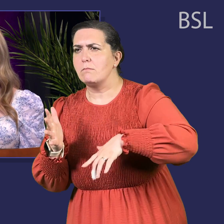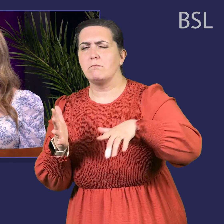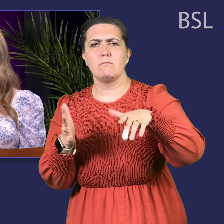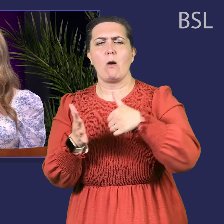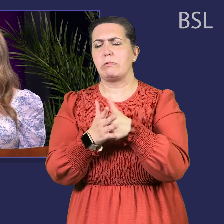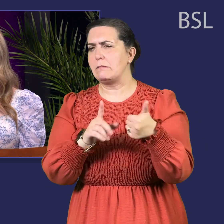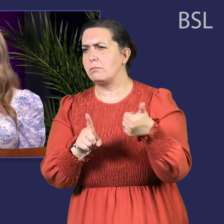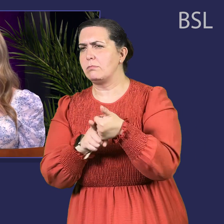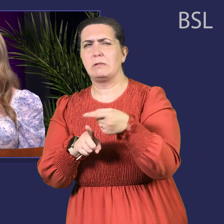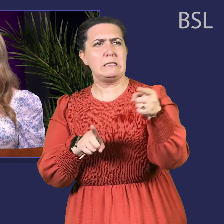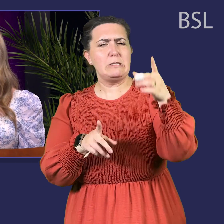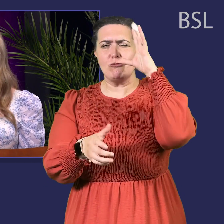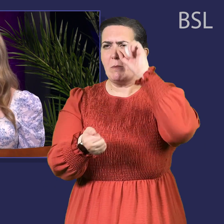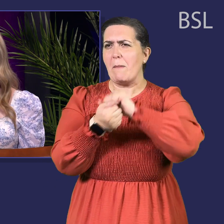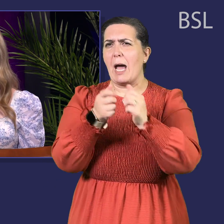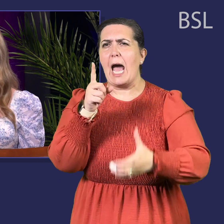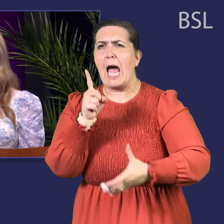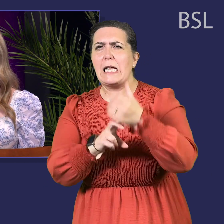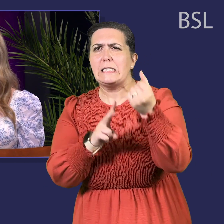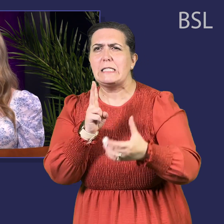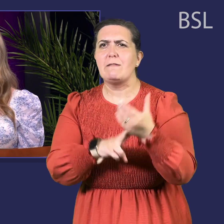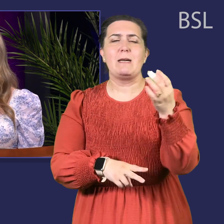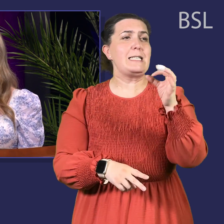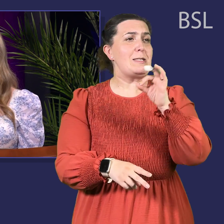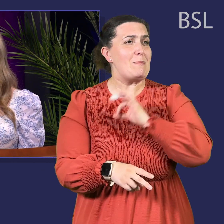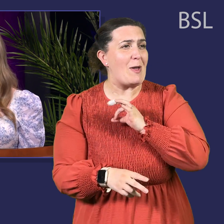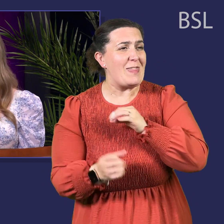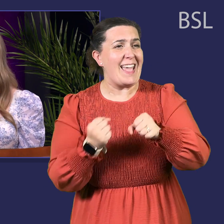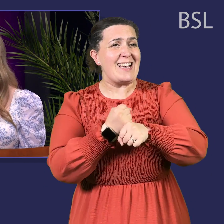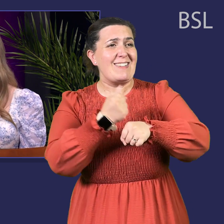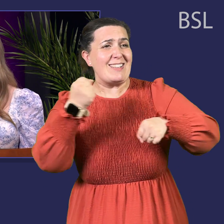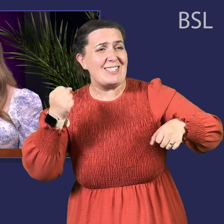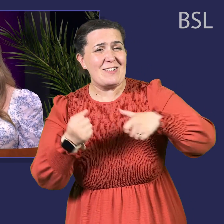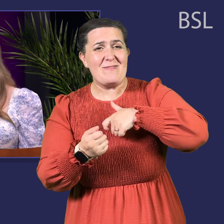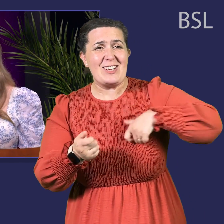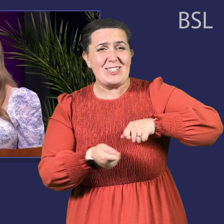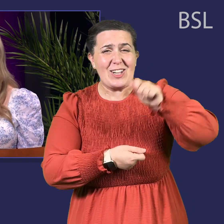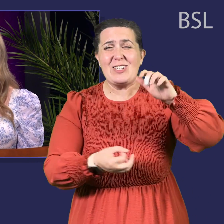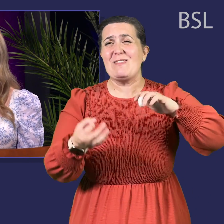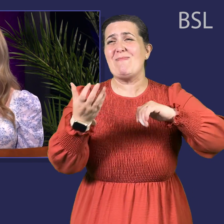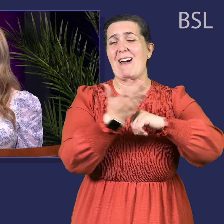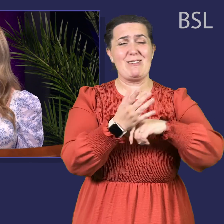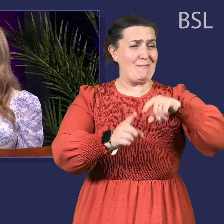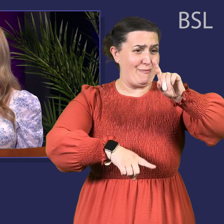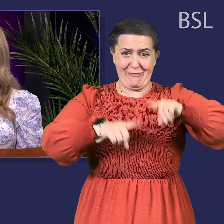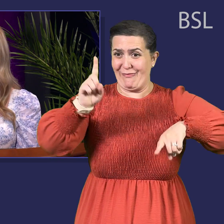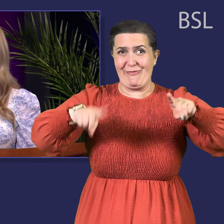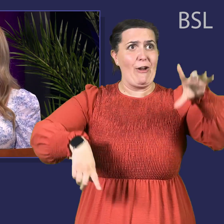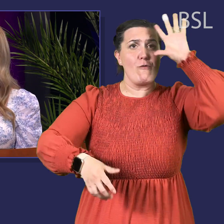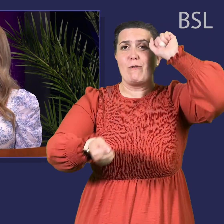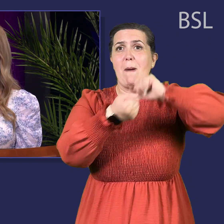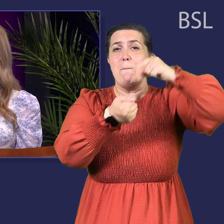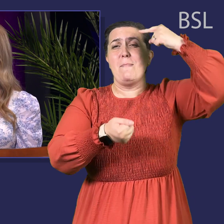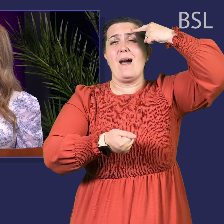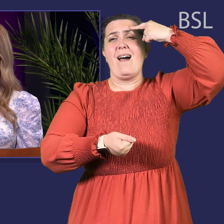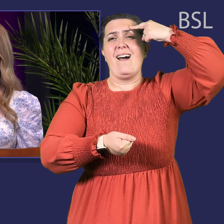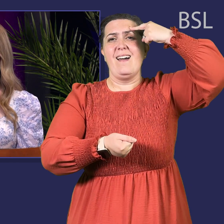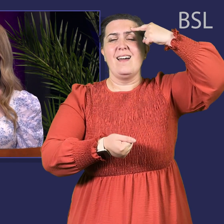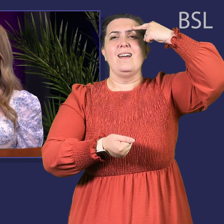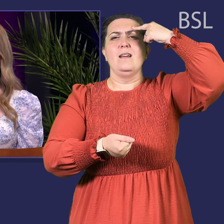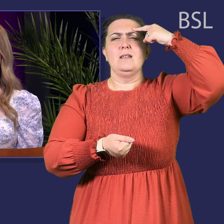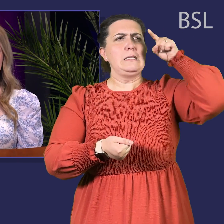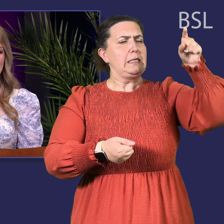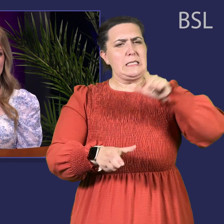personal failures. He remembers all our accomplishments, including birthdays, graduations, mission calls, marriages, and everything in